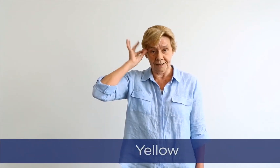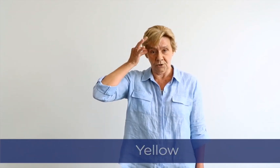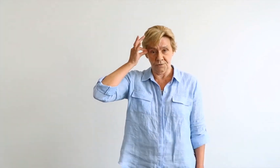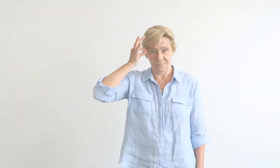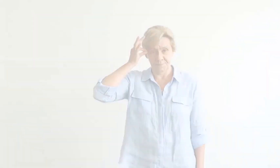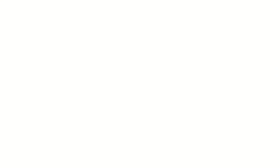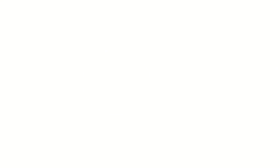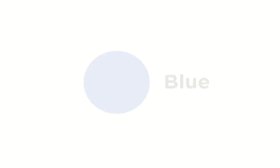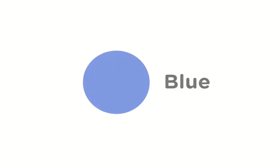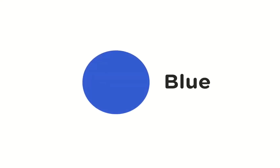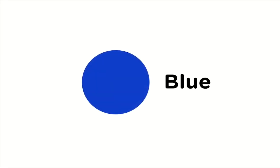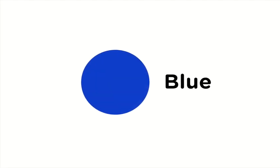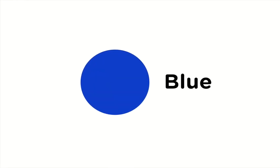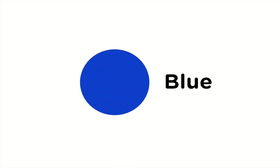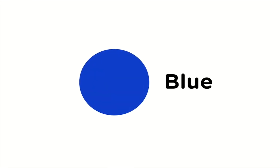Yellow. Blue.